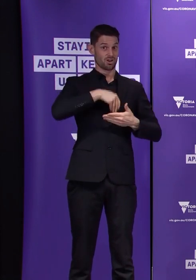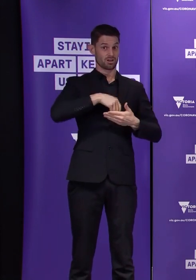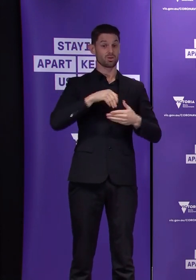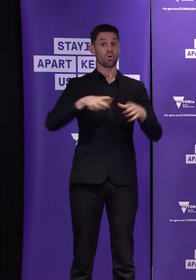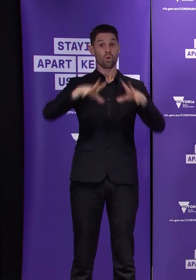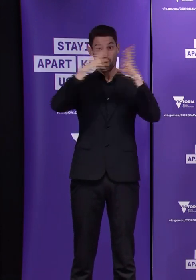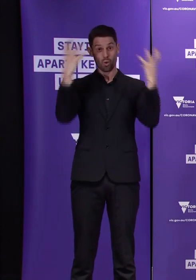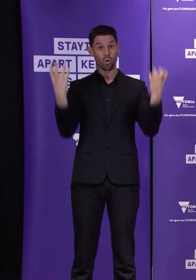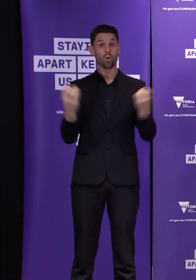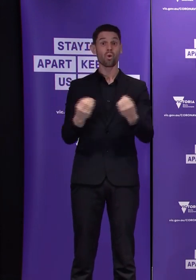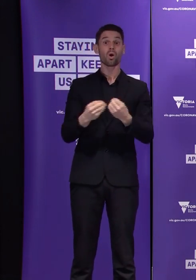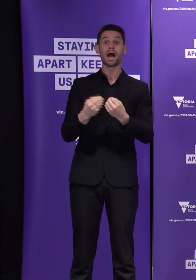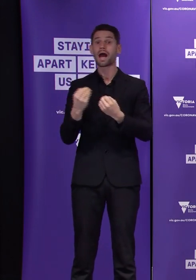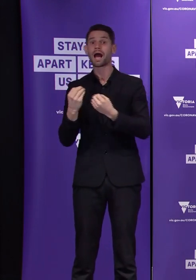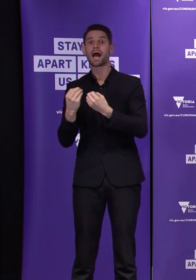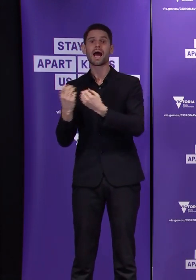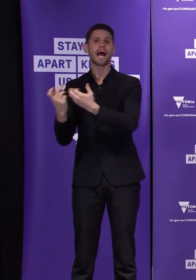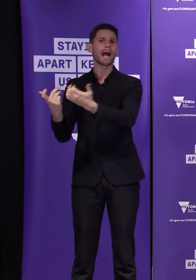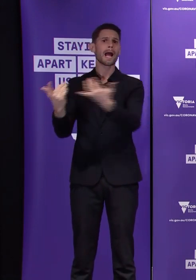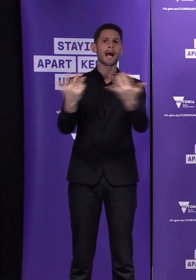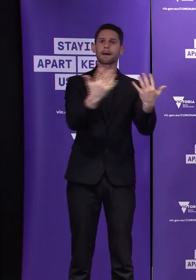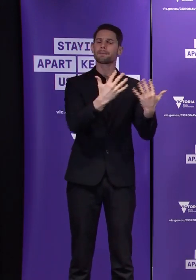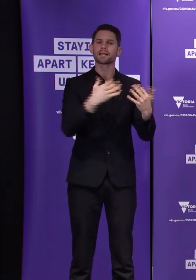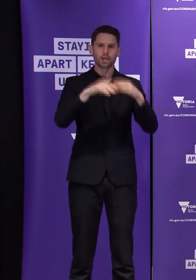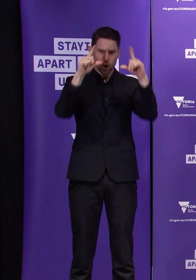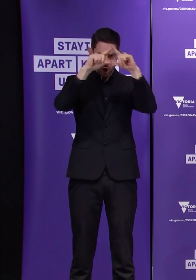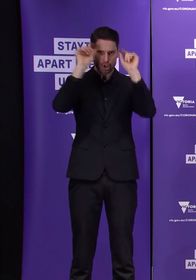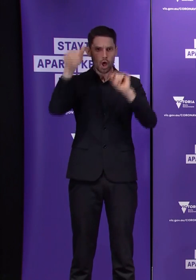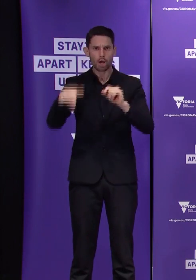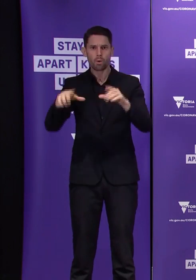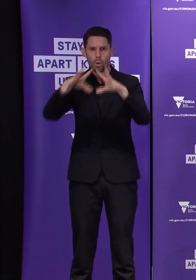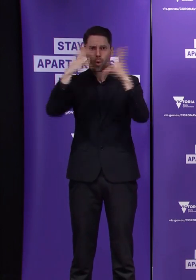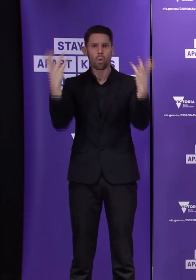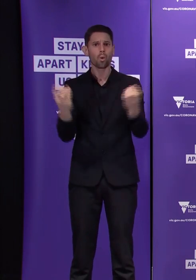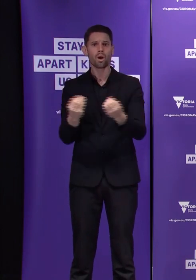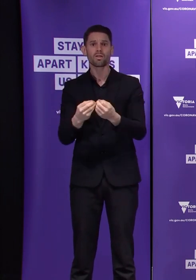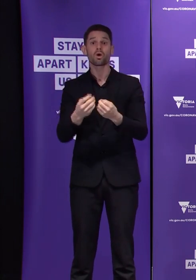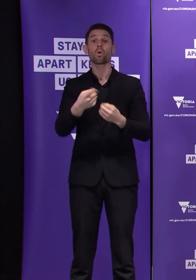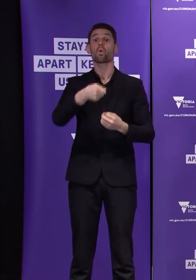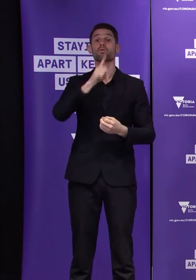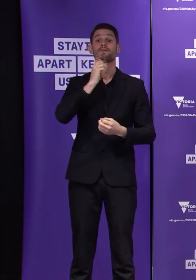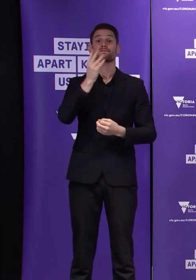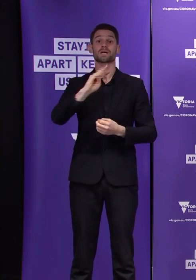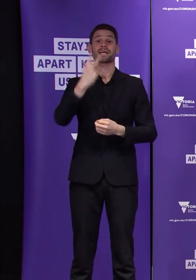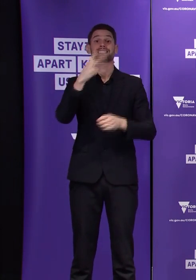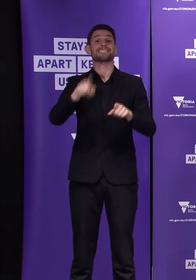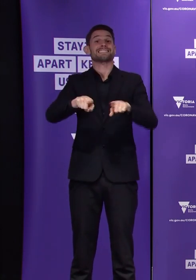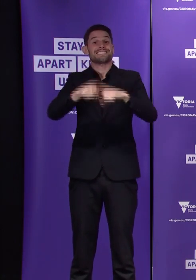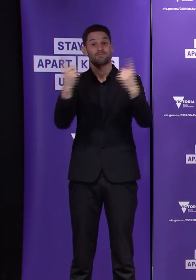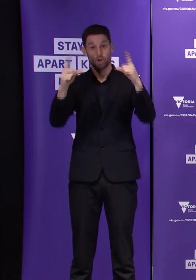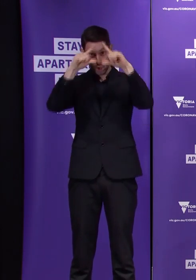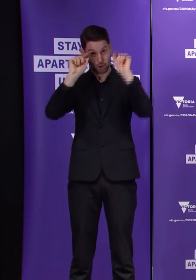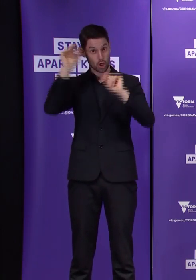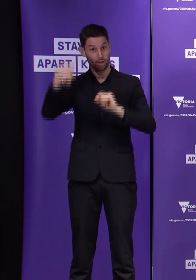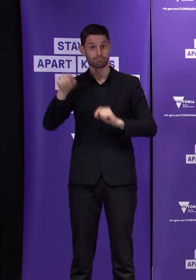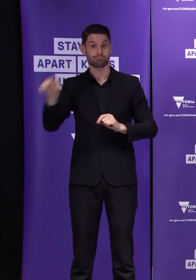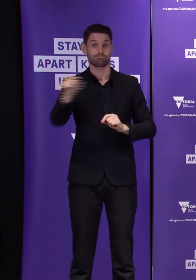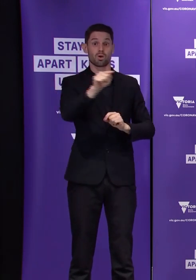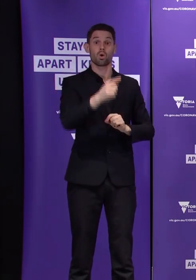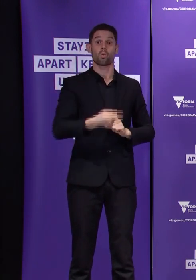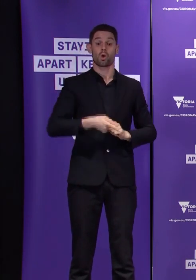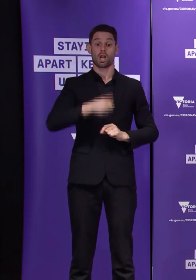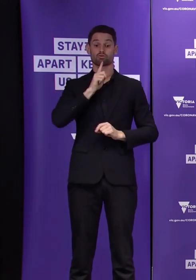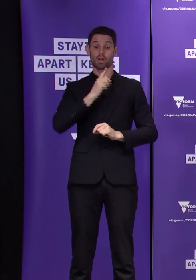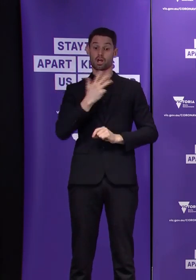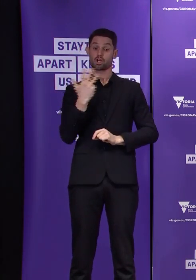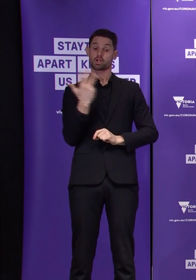of outbreaks, so not individual cases but outbreak settings since 1 January, 148. of which